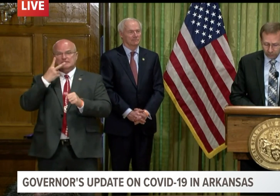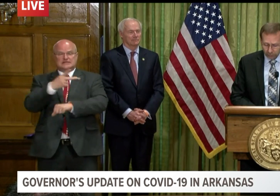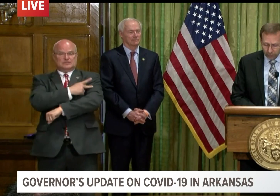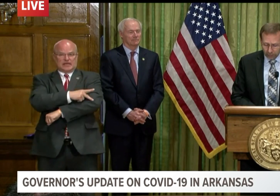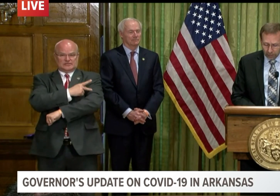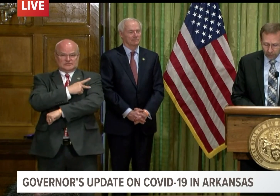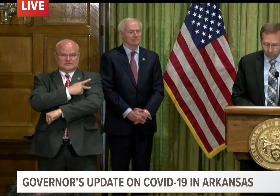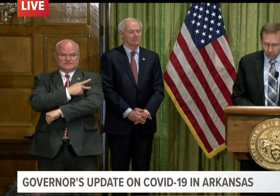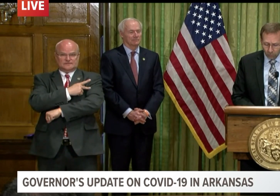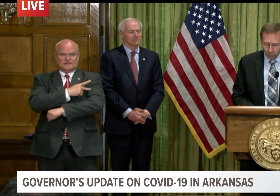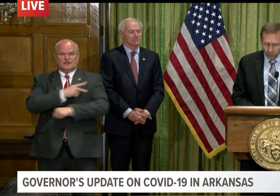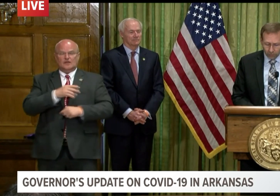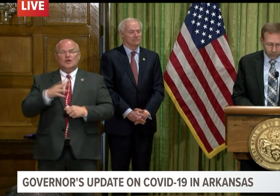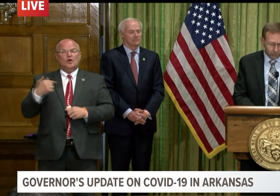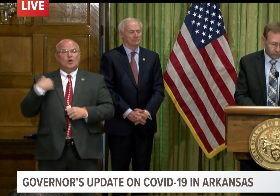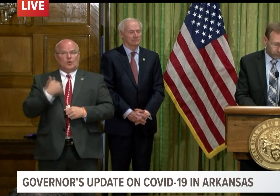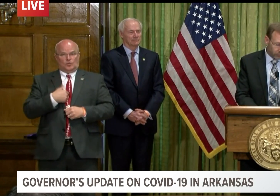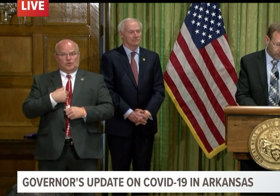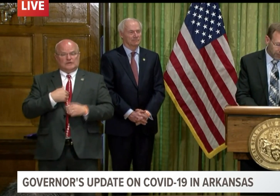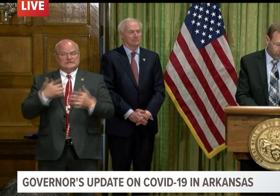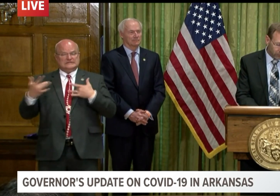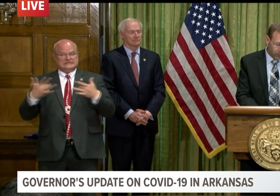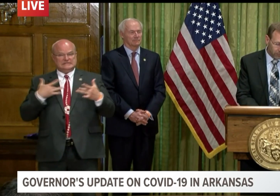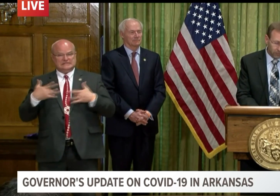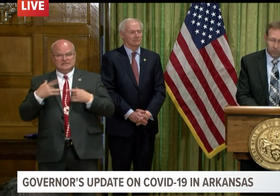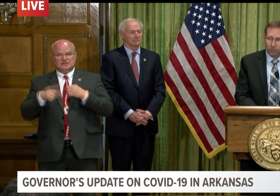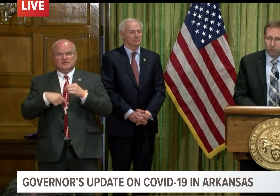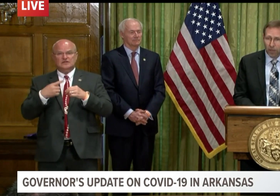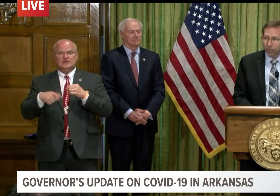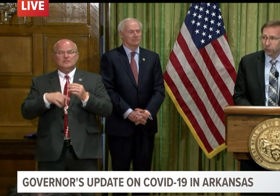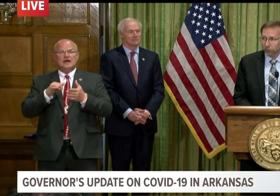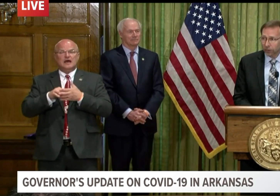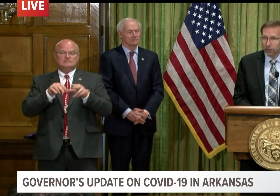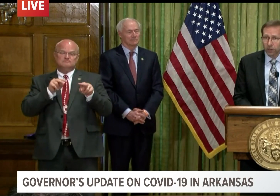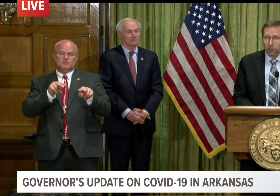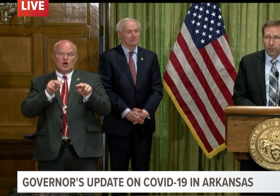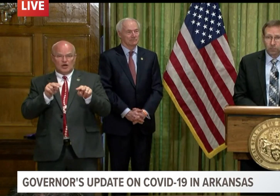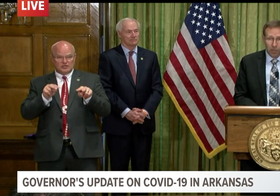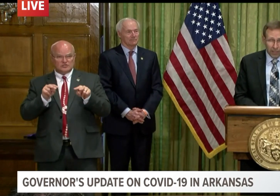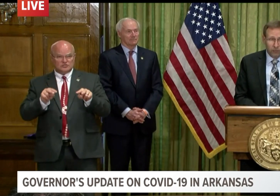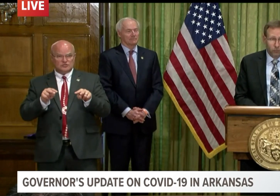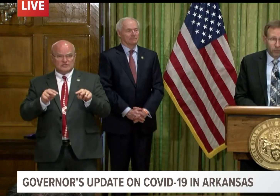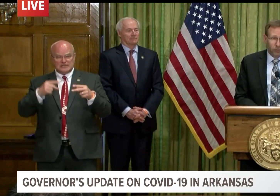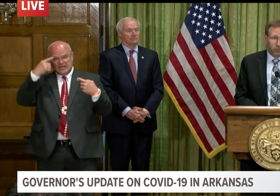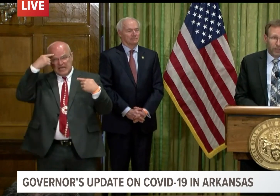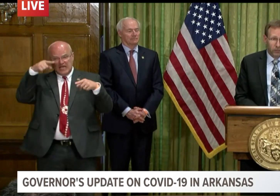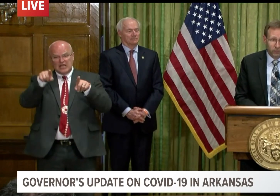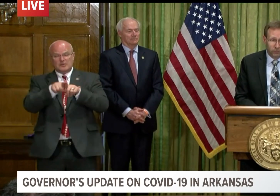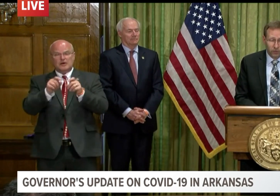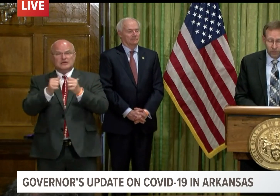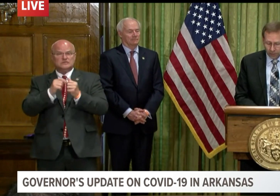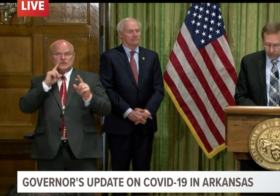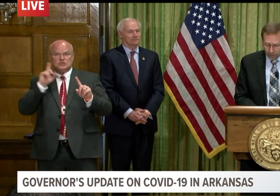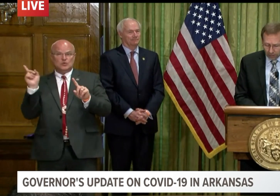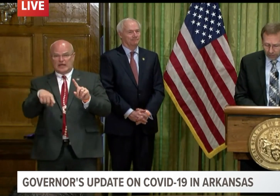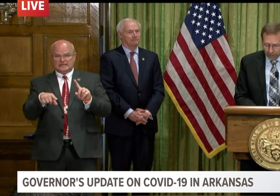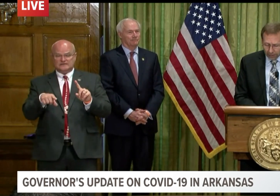see patients. We were concerned about monitoring compliance with the